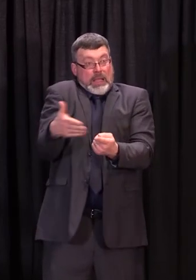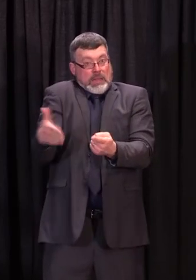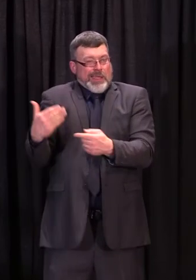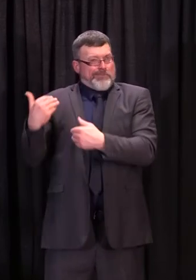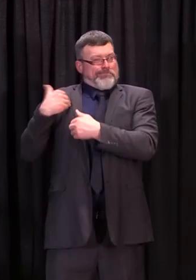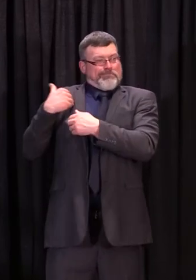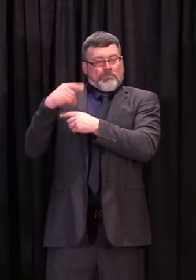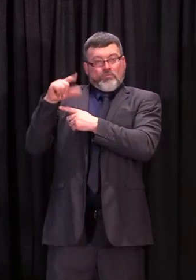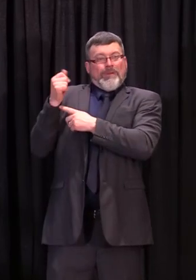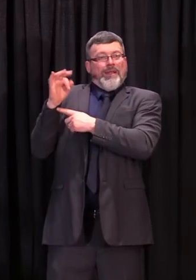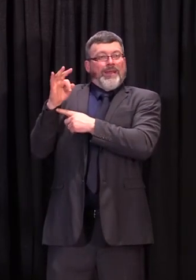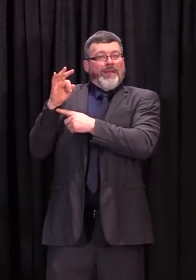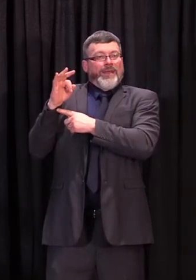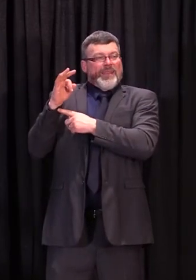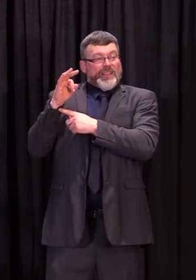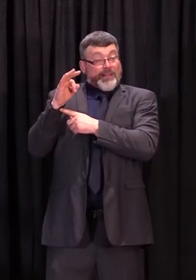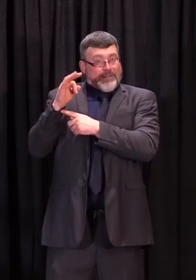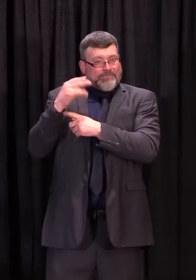last 2 years.